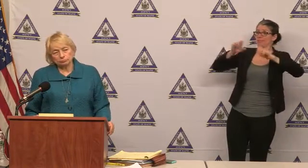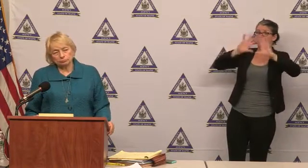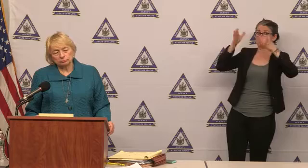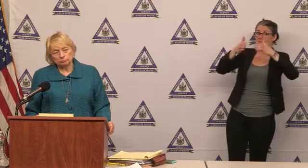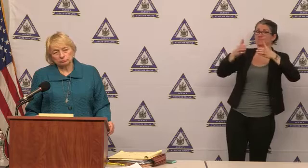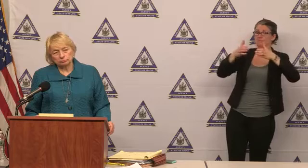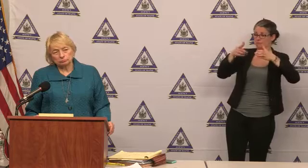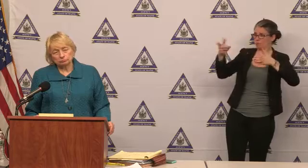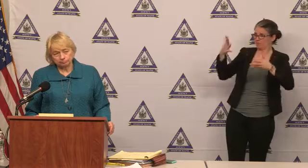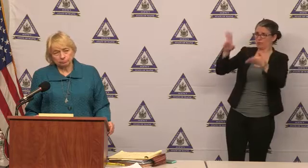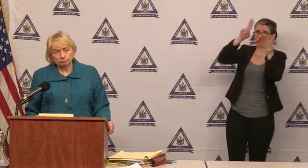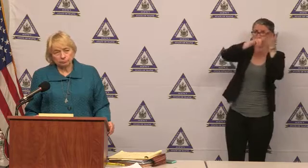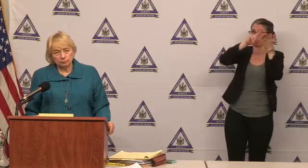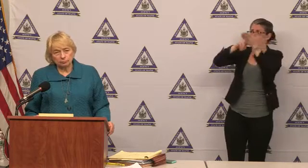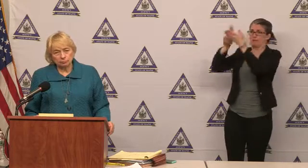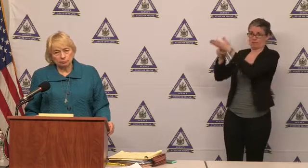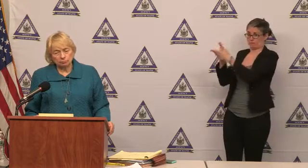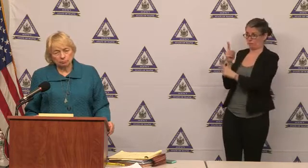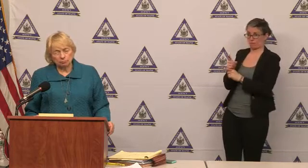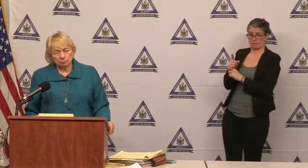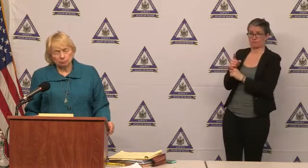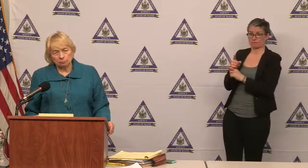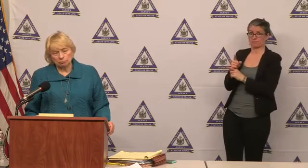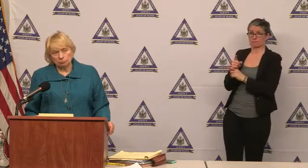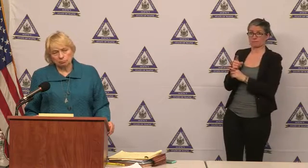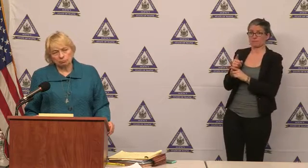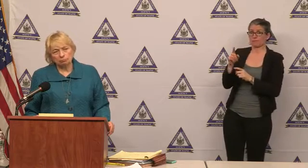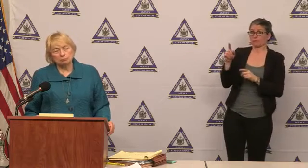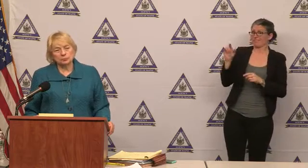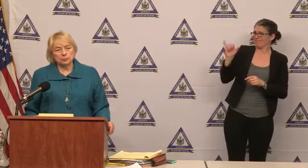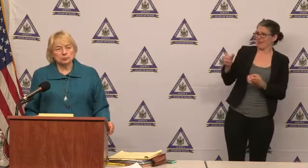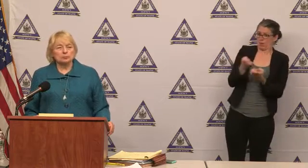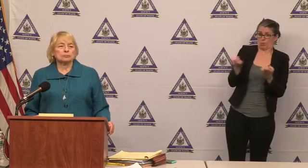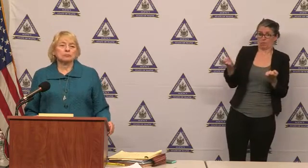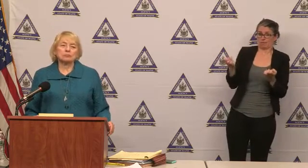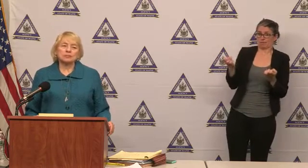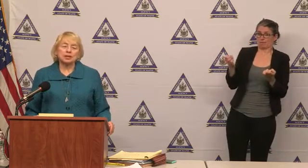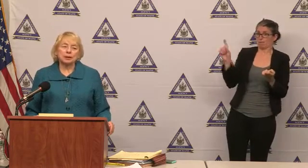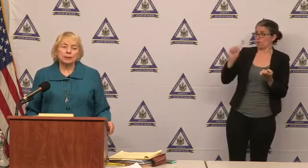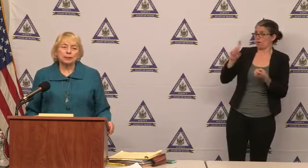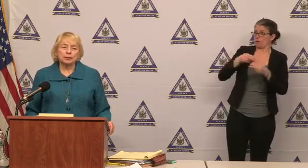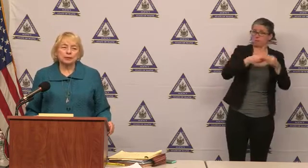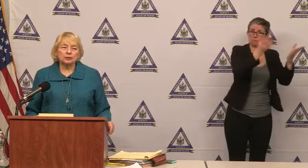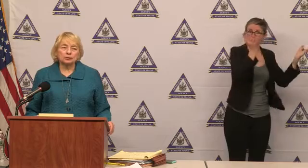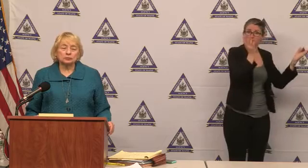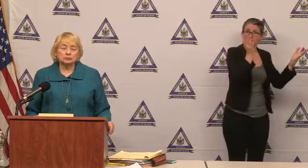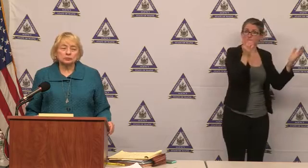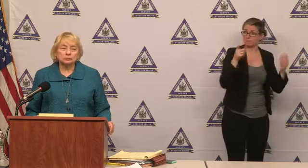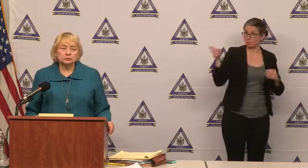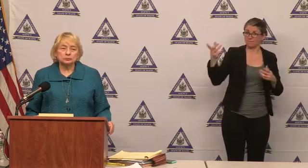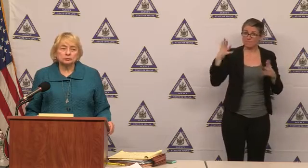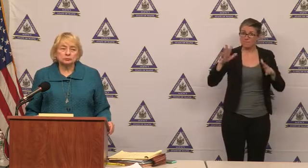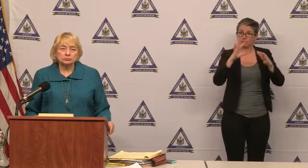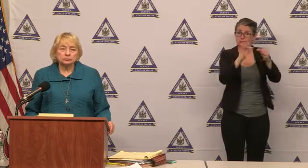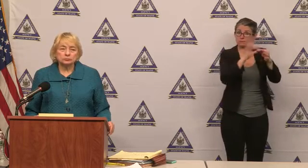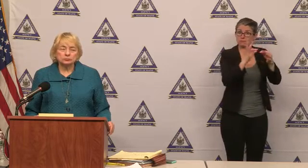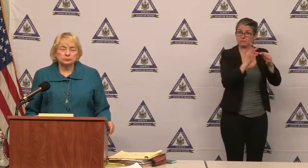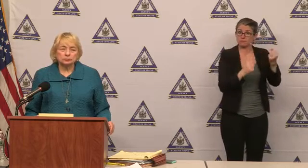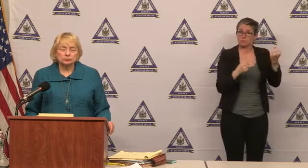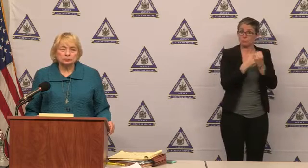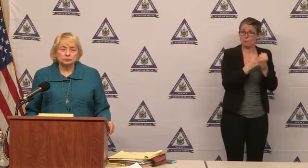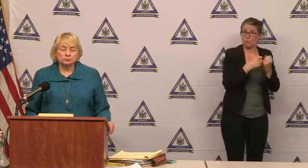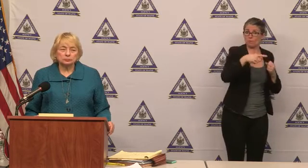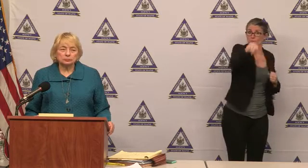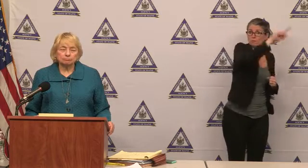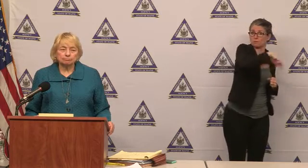on where that equipment is and how to distribute it? And then also, do you stand by Governor Paul LePage's decision to outsource that contract that was with